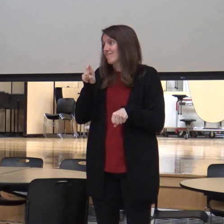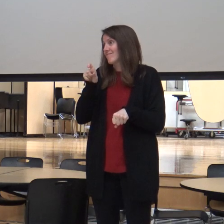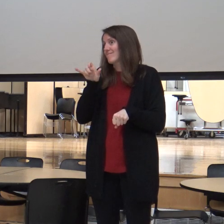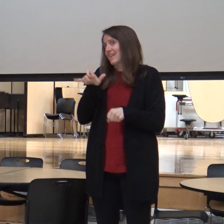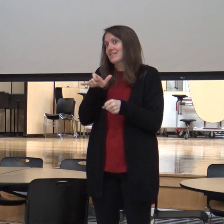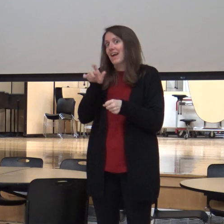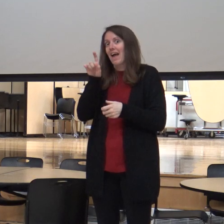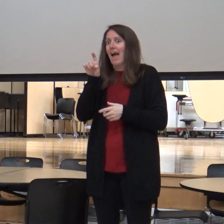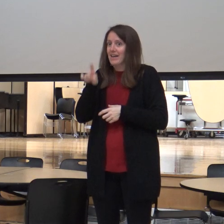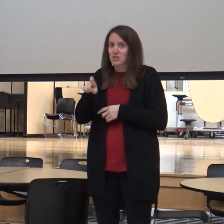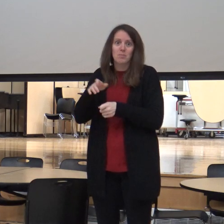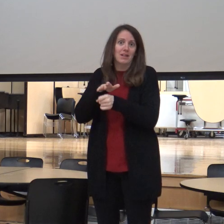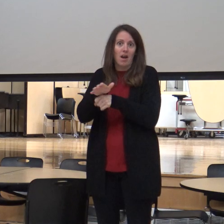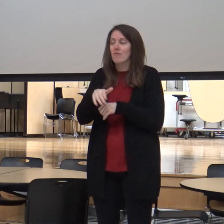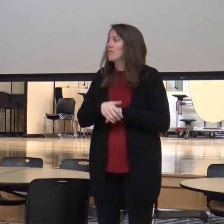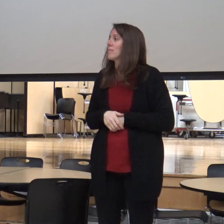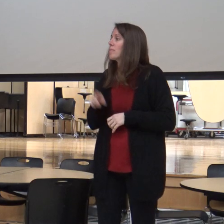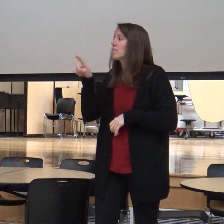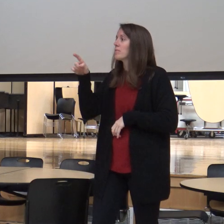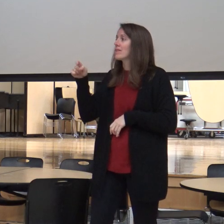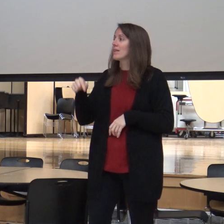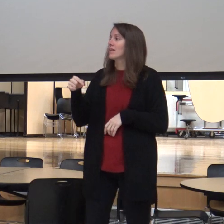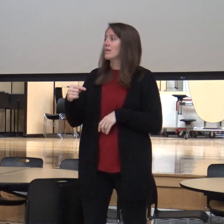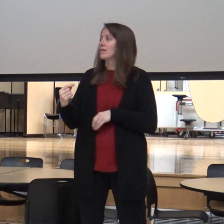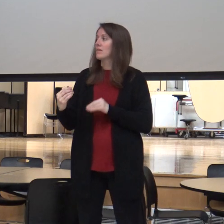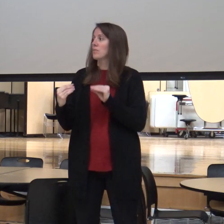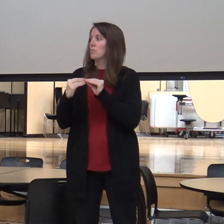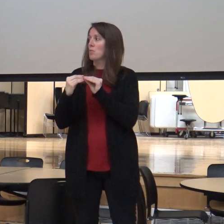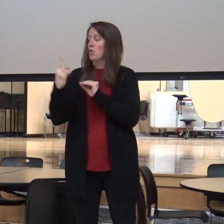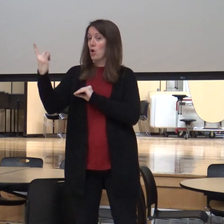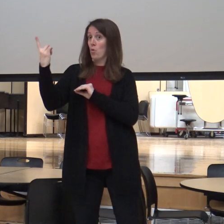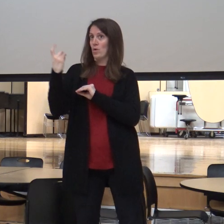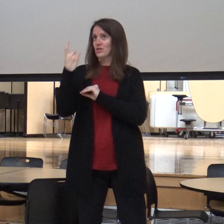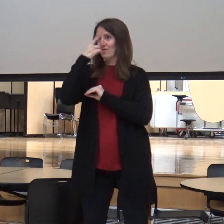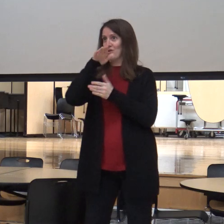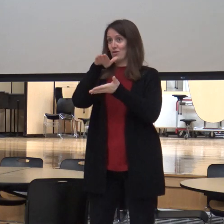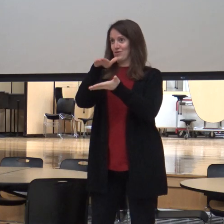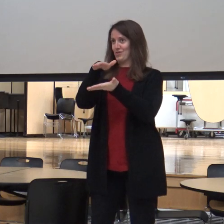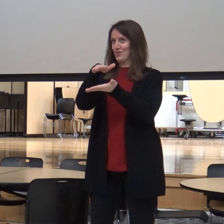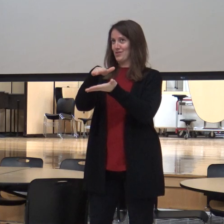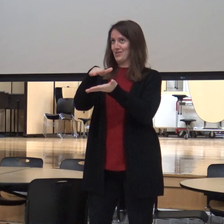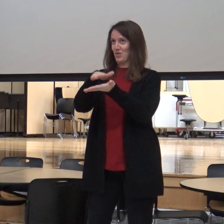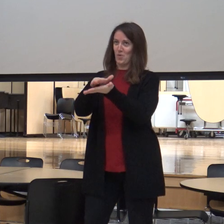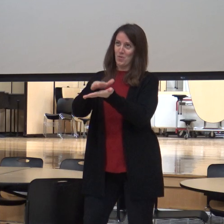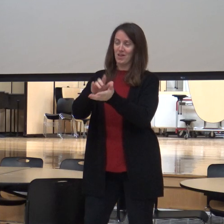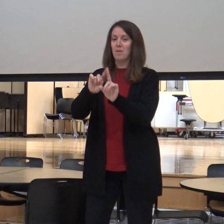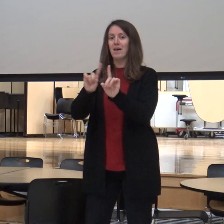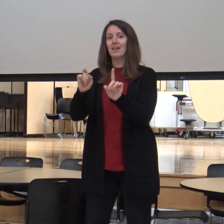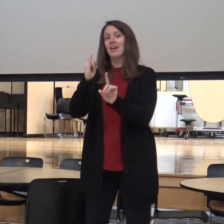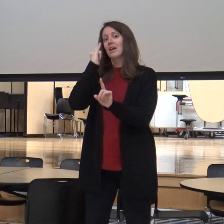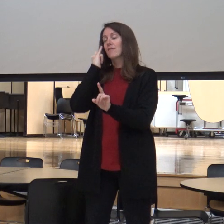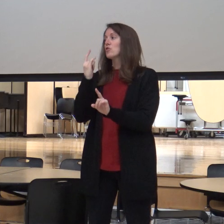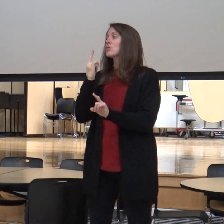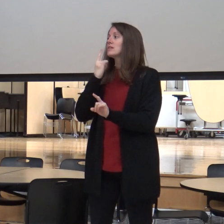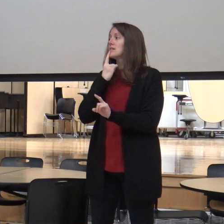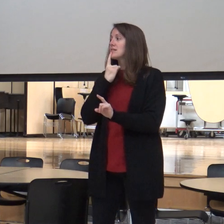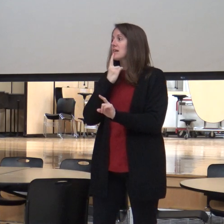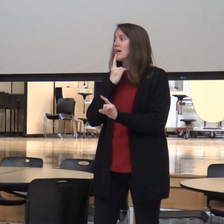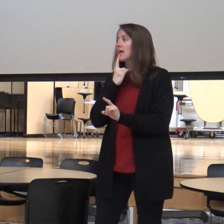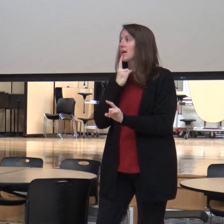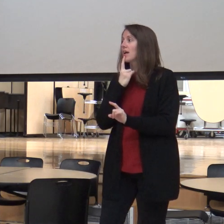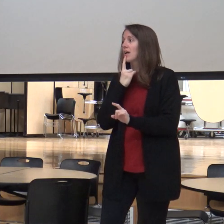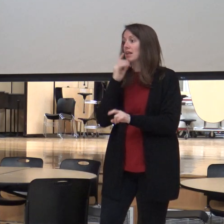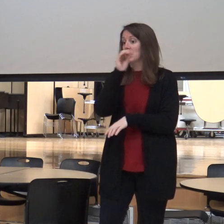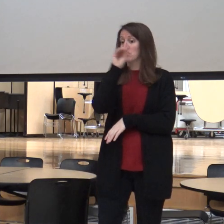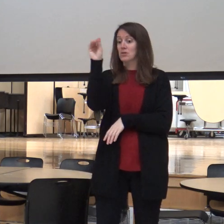Yes? This is more a question for the school, in a sense, but if you're saying that the percentage